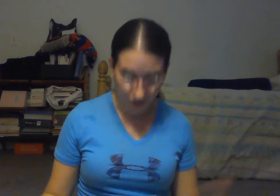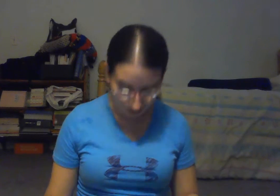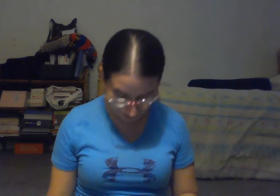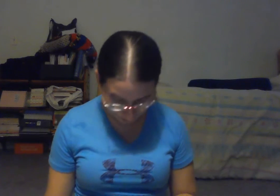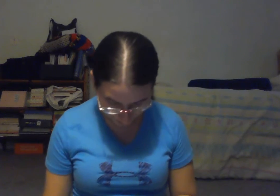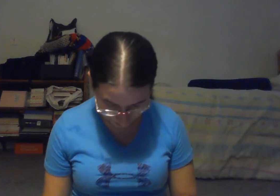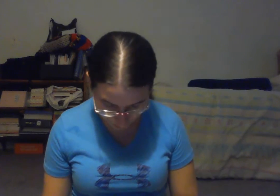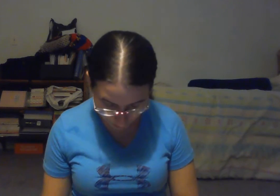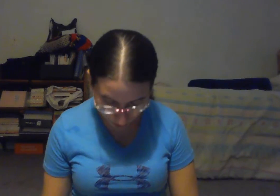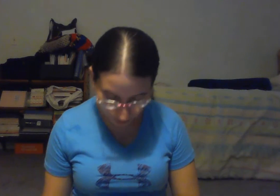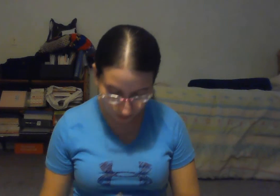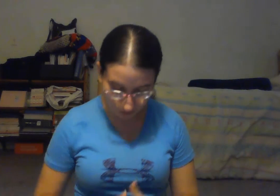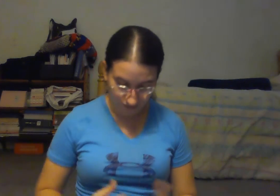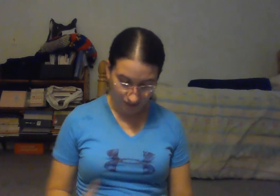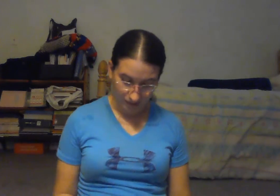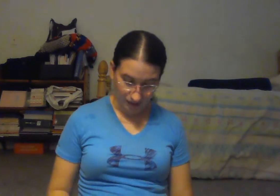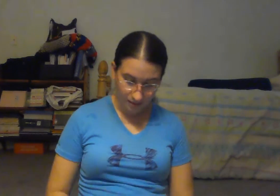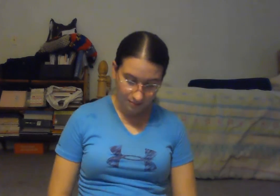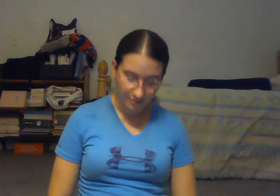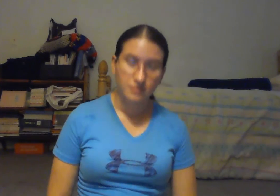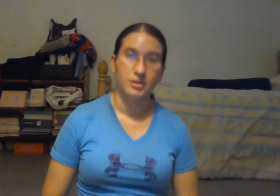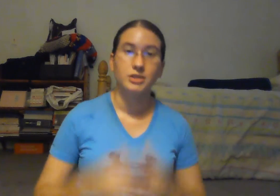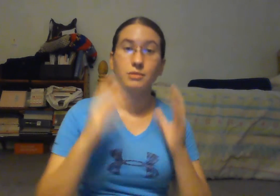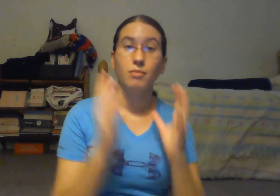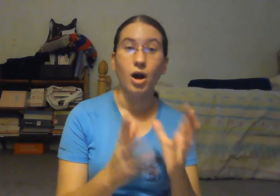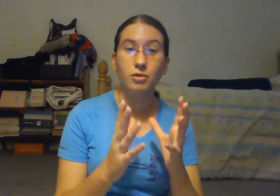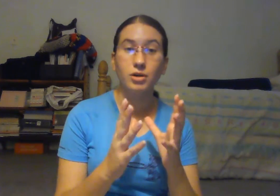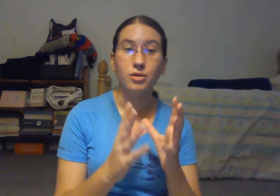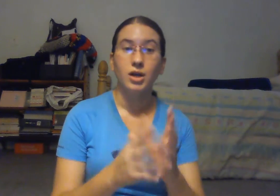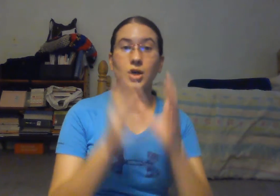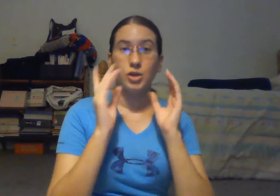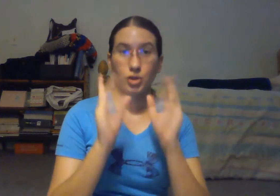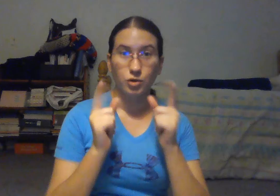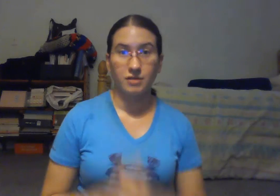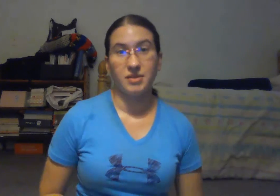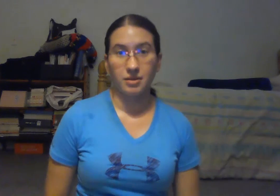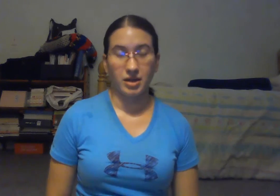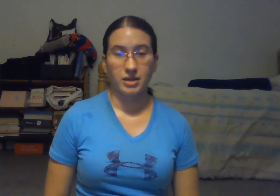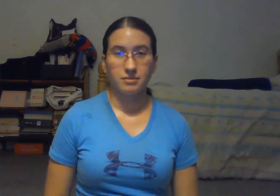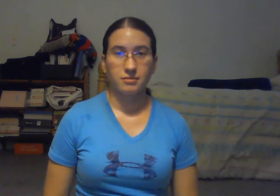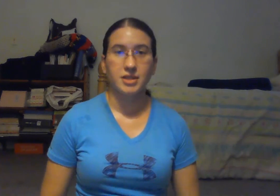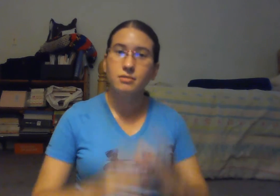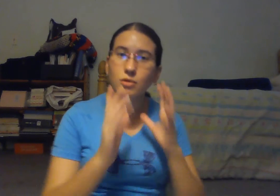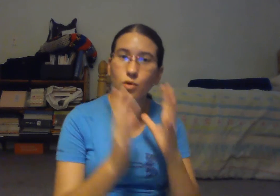Right? Here we have tomorrow you give me money. Right? Tomorrow you give me the money. Right?